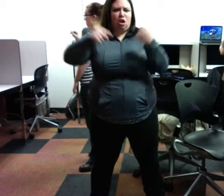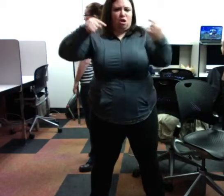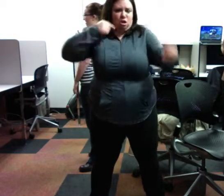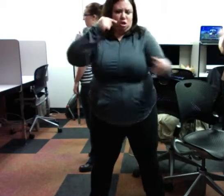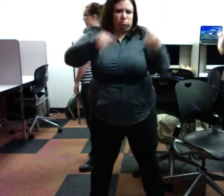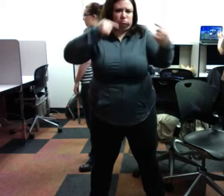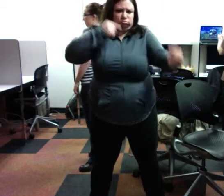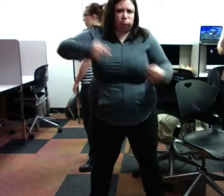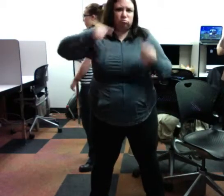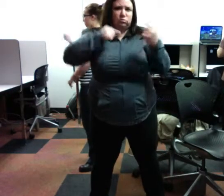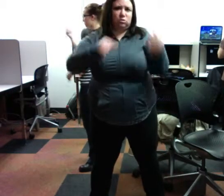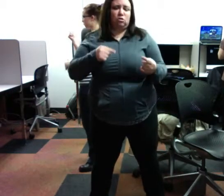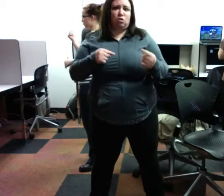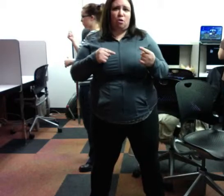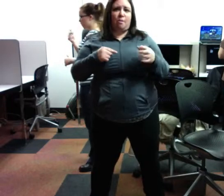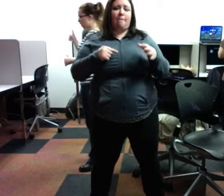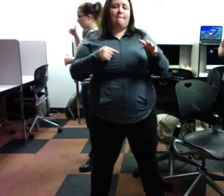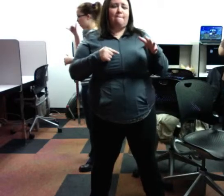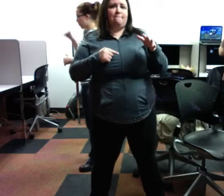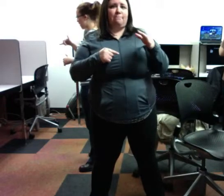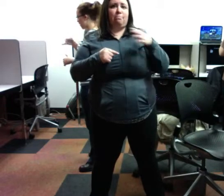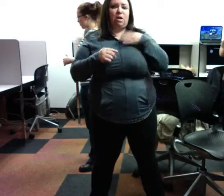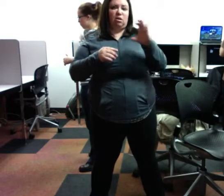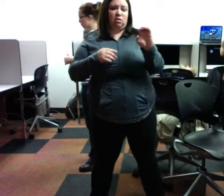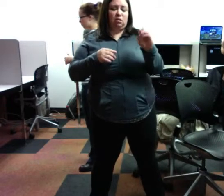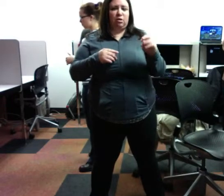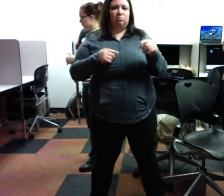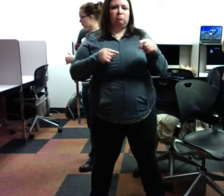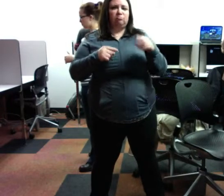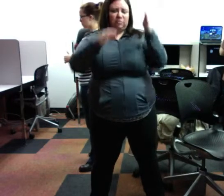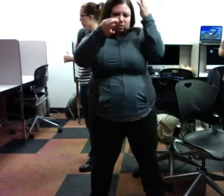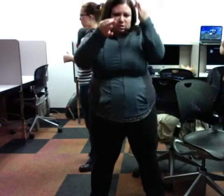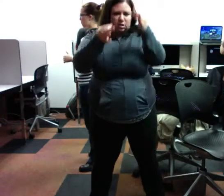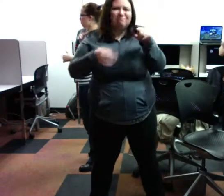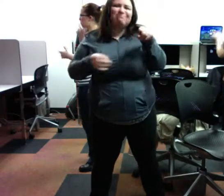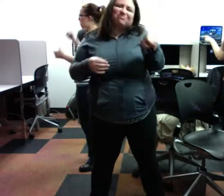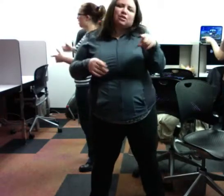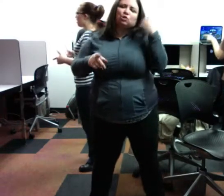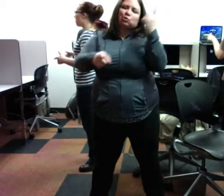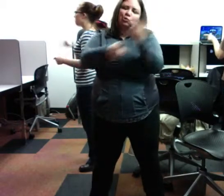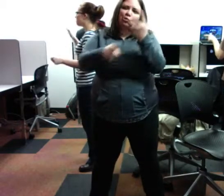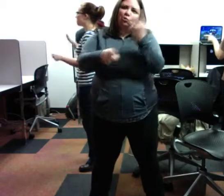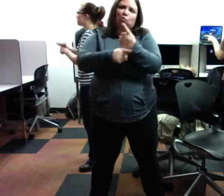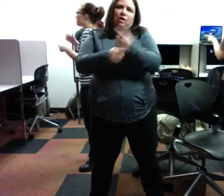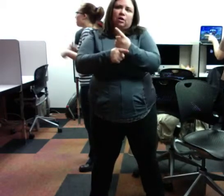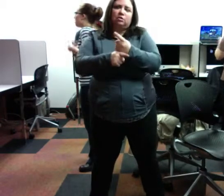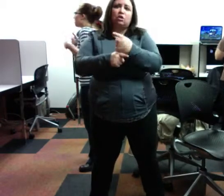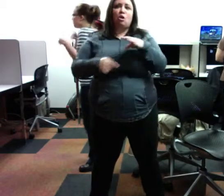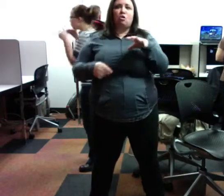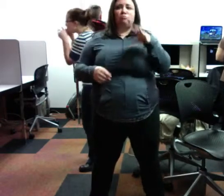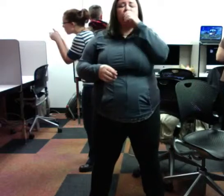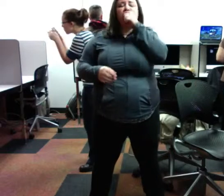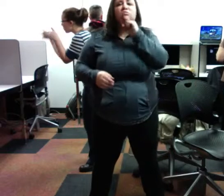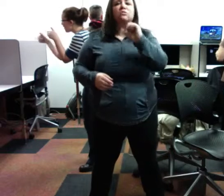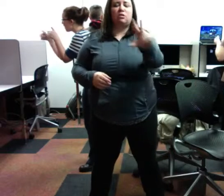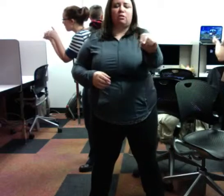had been the focus of my entire adult life was gone, and it was devastating. I really didn't know what to do for a few months. I felt